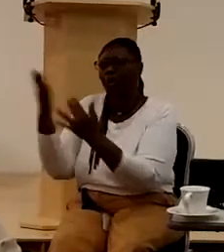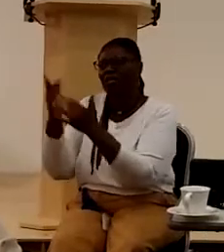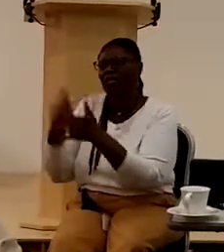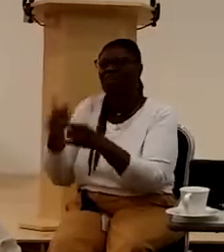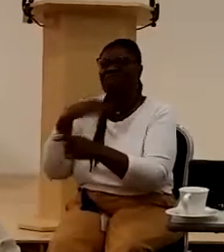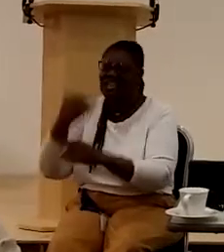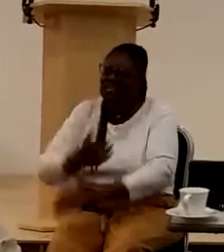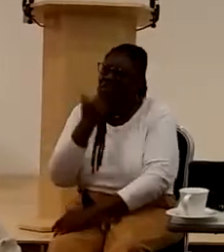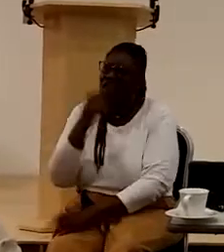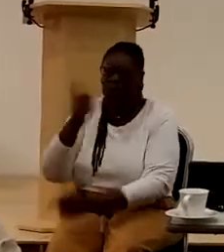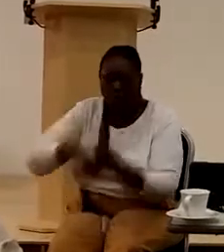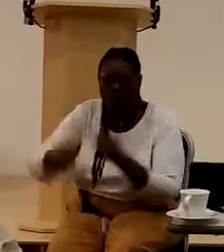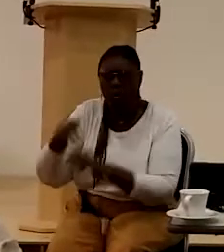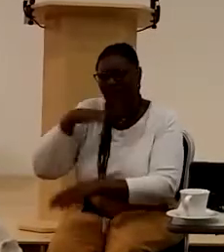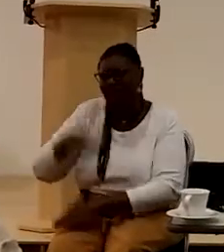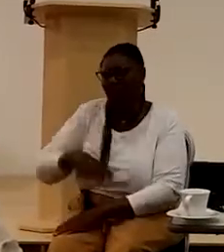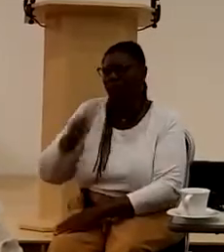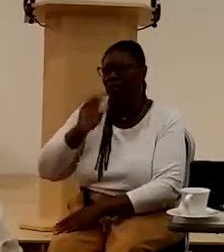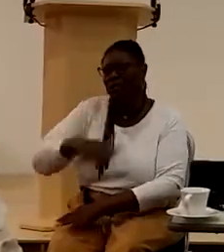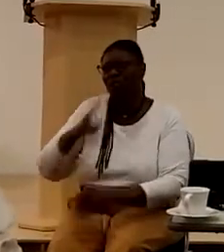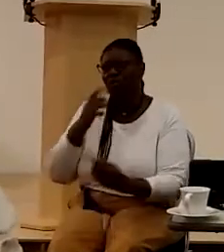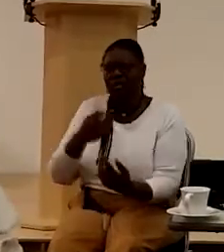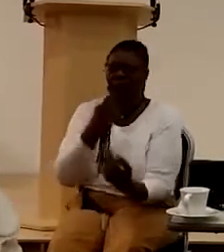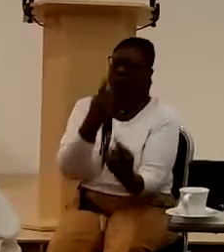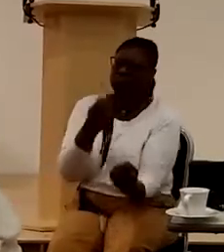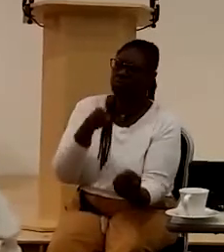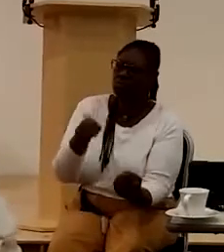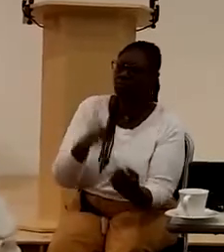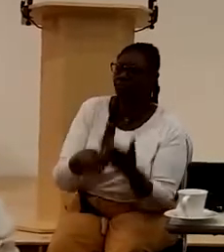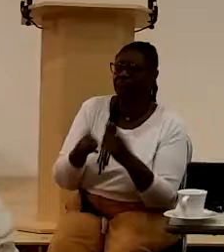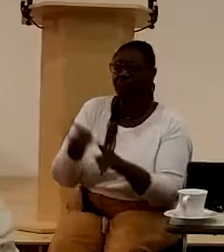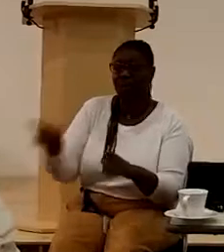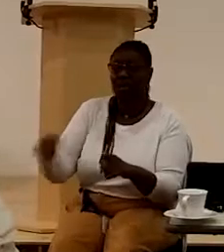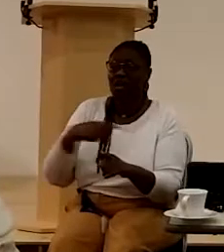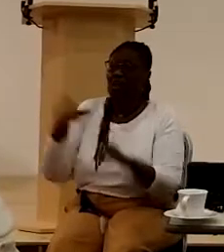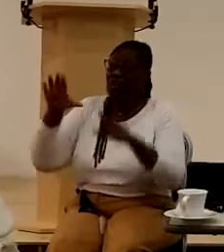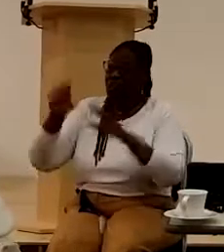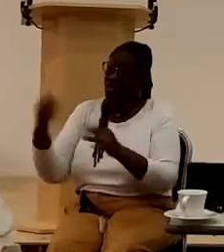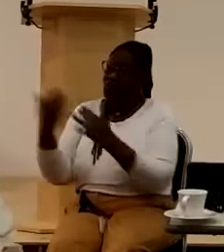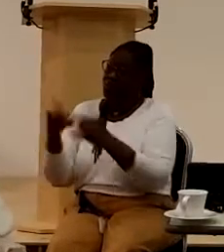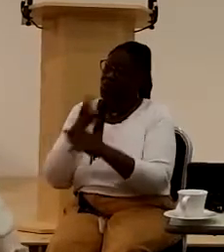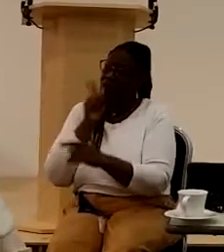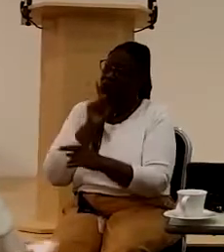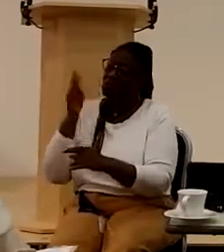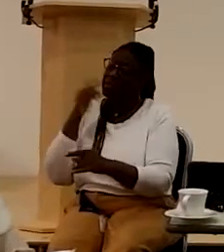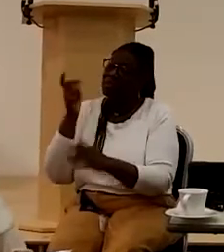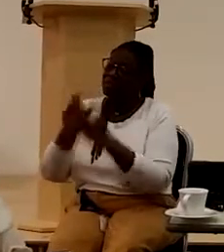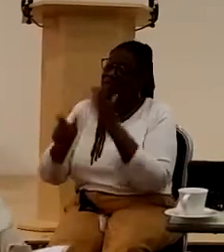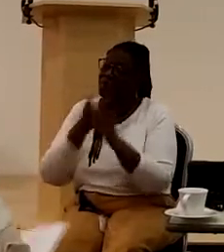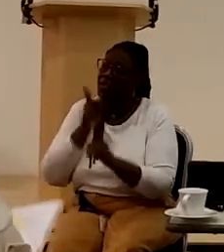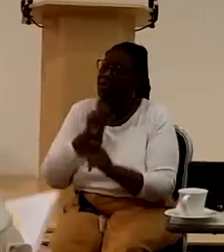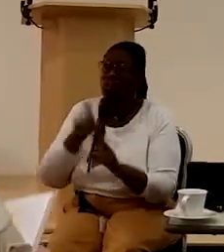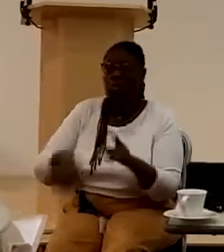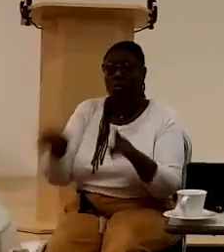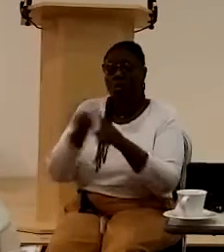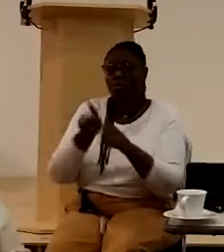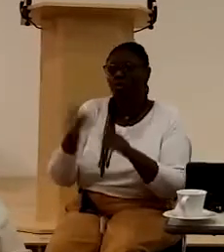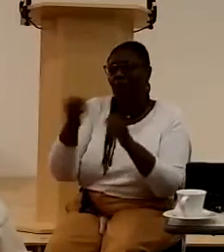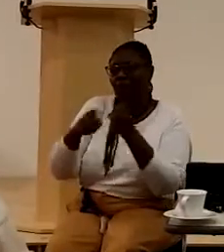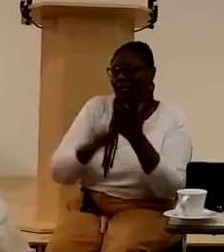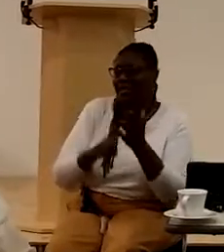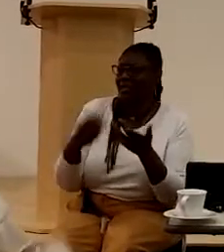enough for all our support needs to be met. The Stop Changes campaign brings together deaf and disabled people, but also